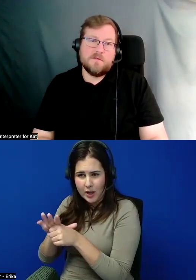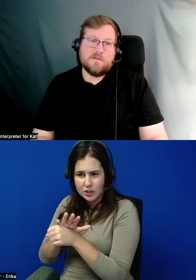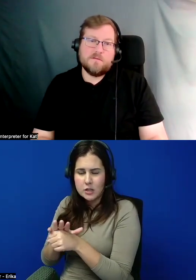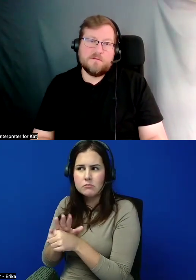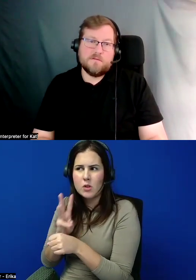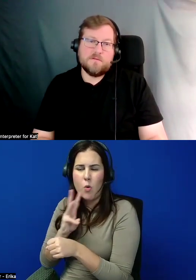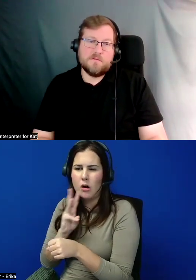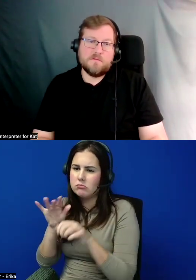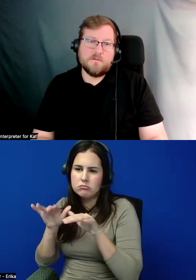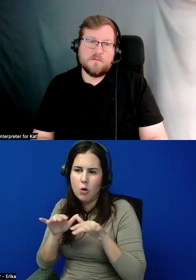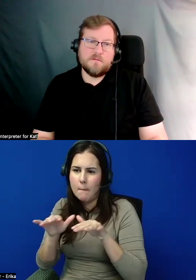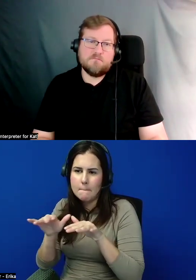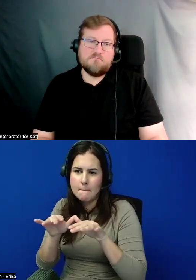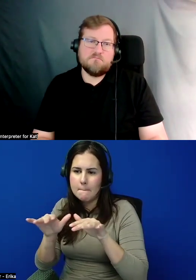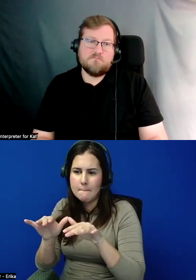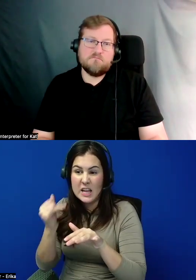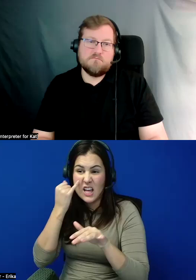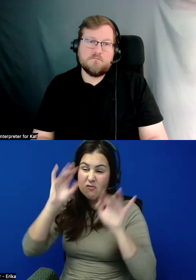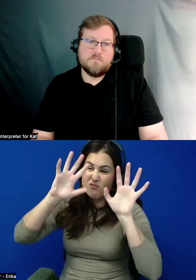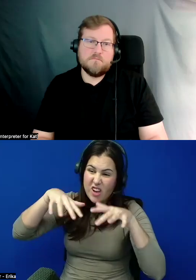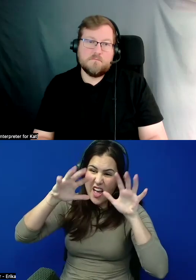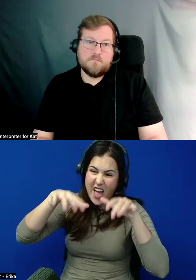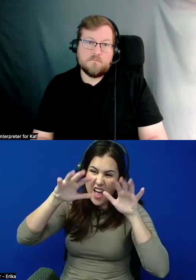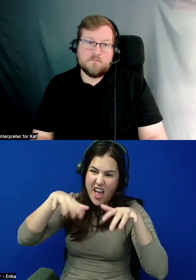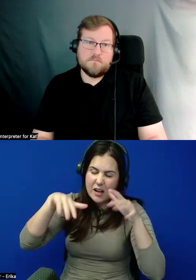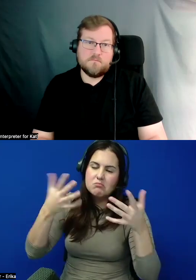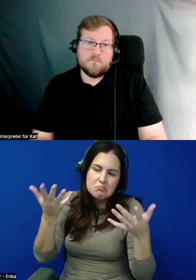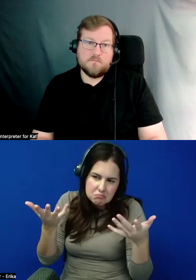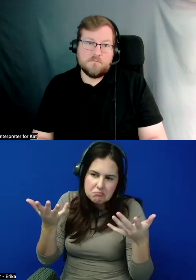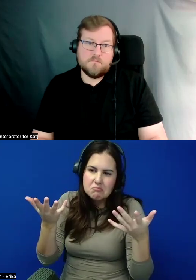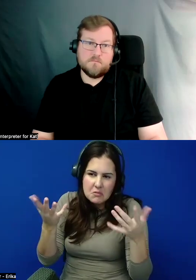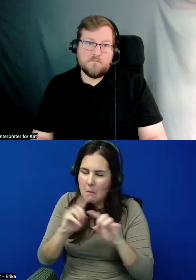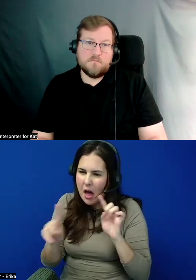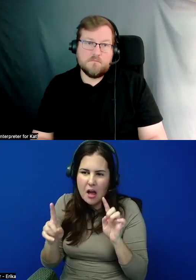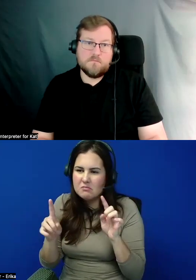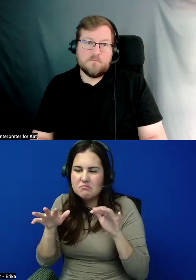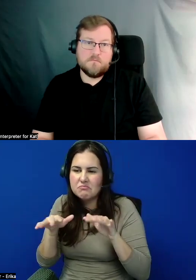Unless there was a lot of rain, we were gonna pretty much stay dry. So we brought everything.